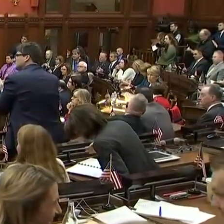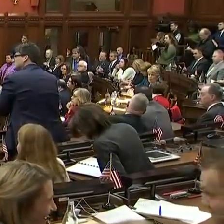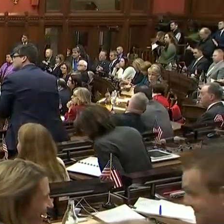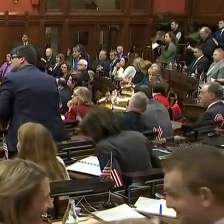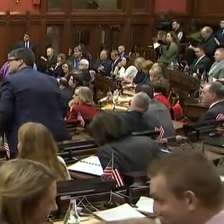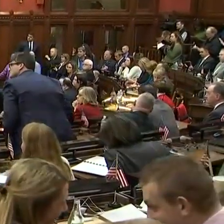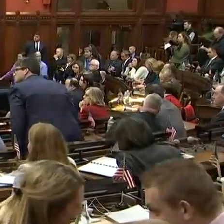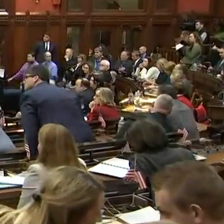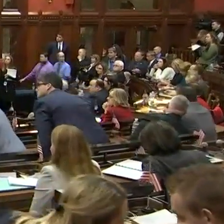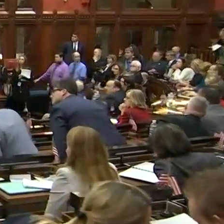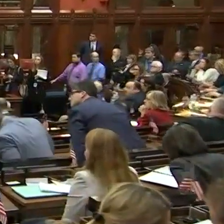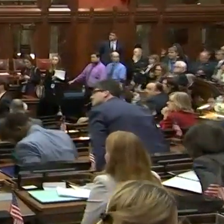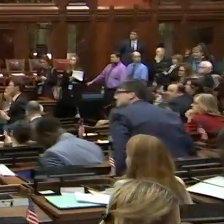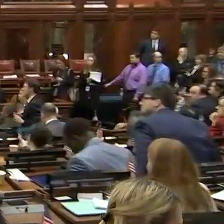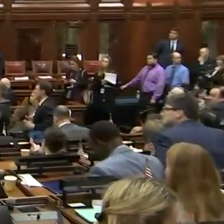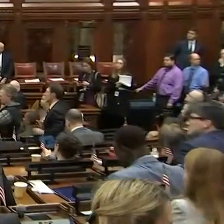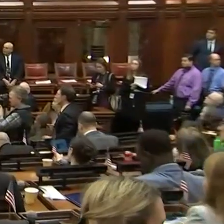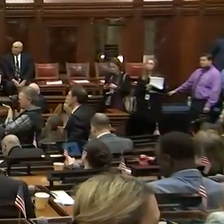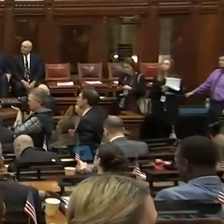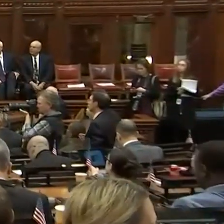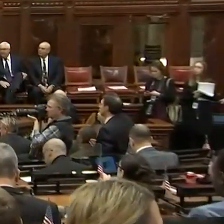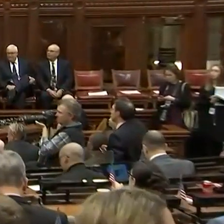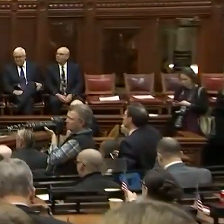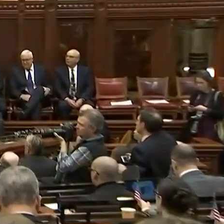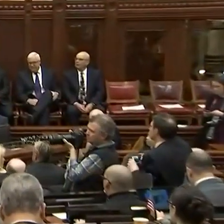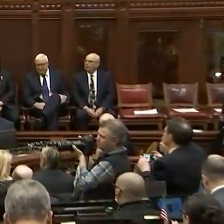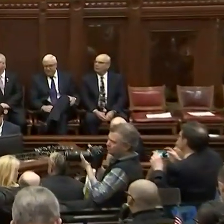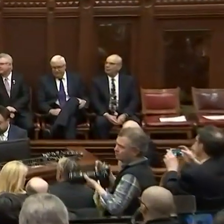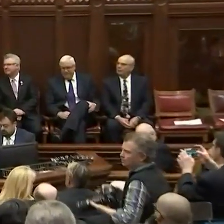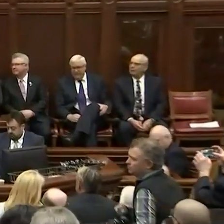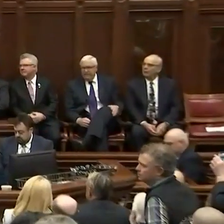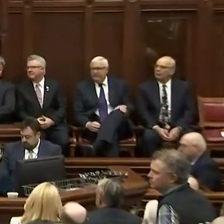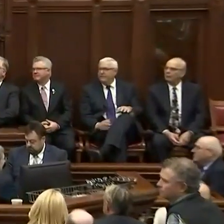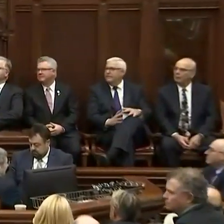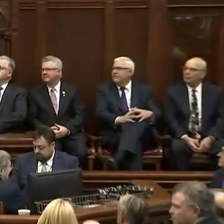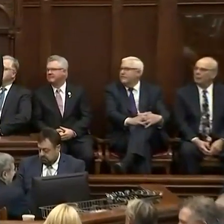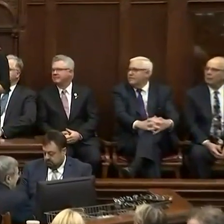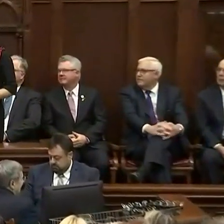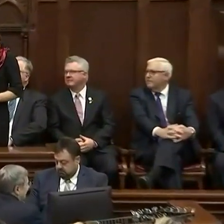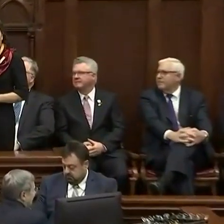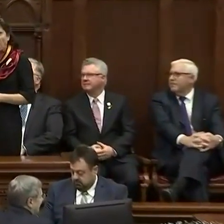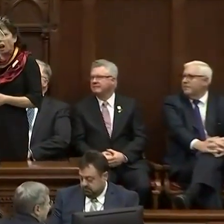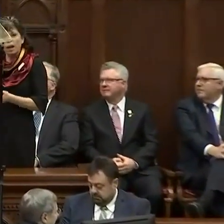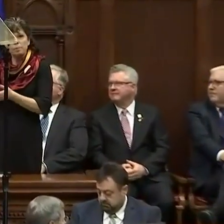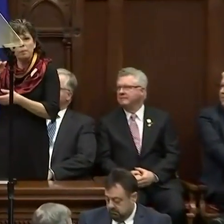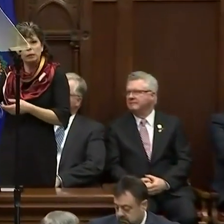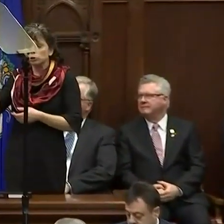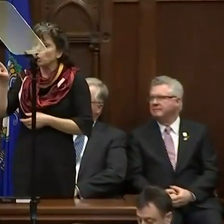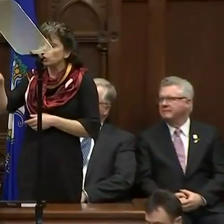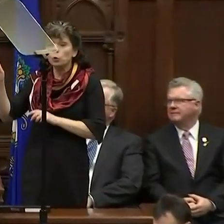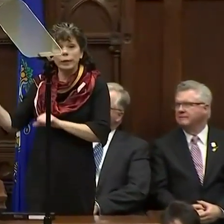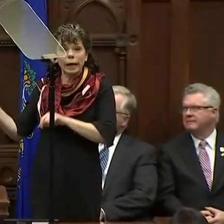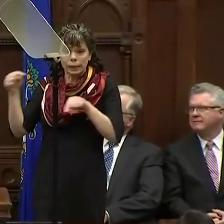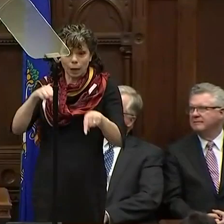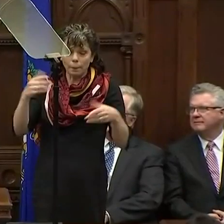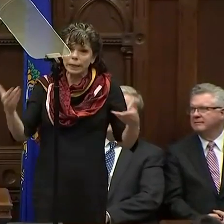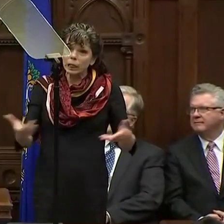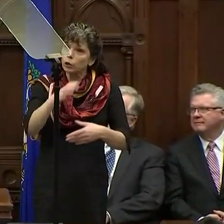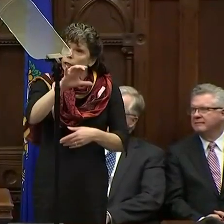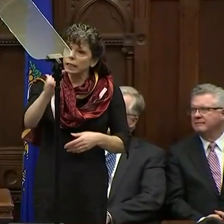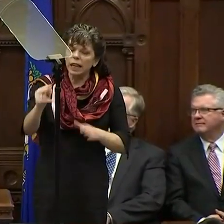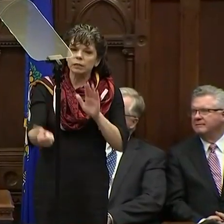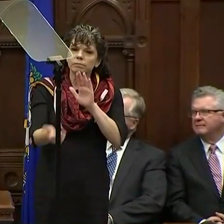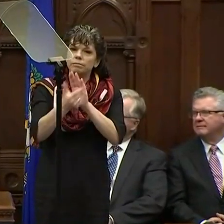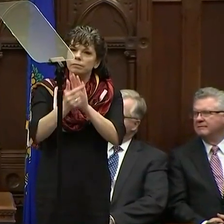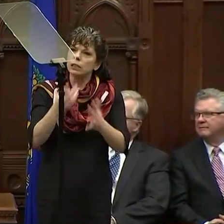Right now, do you realize that what you can buy legally in Massachusetts, right across the border, can land you in prison here in Connecticut for